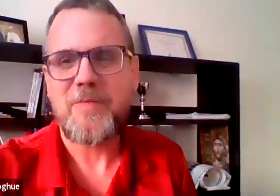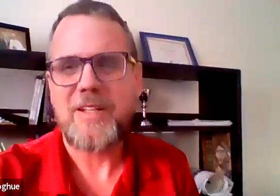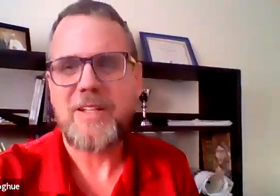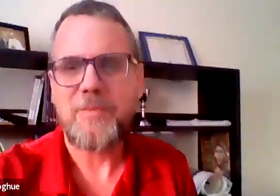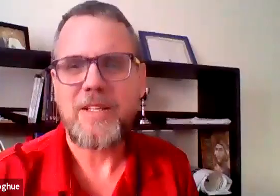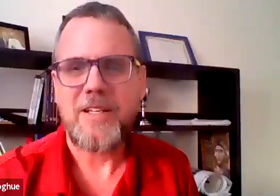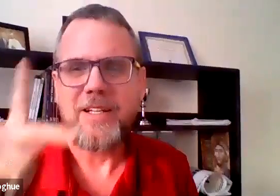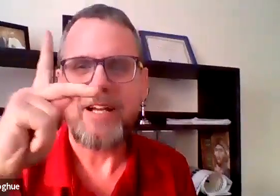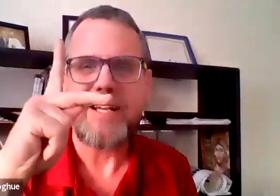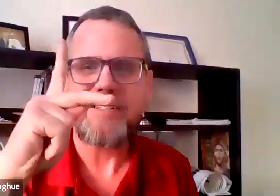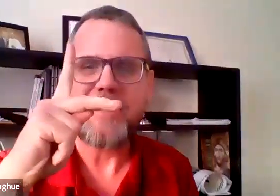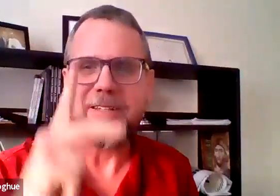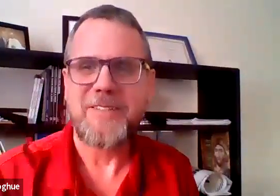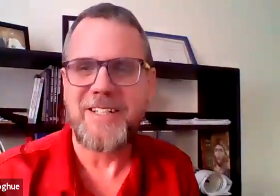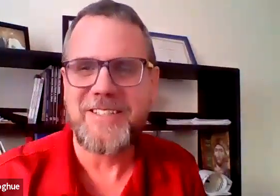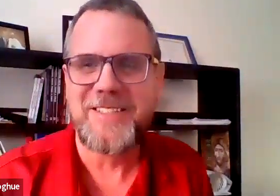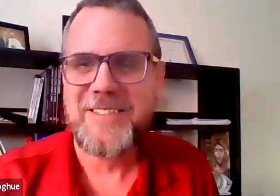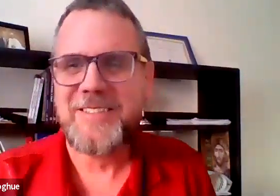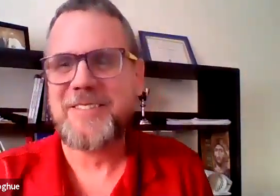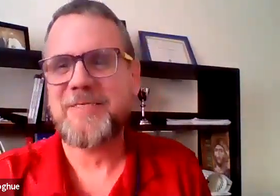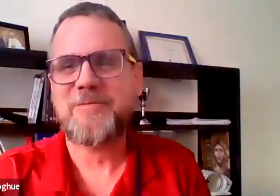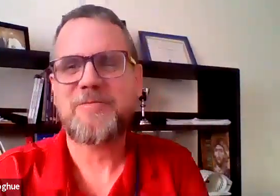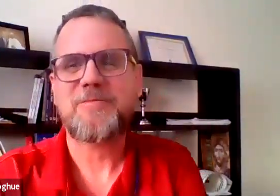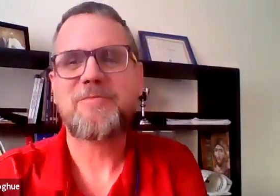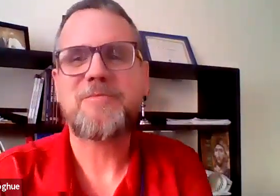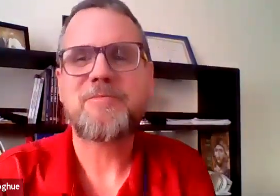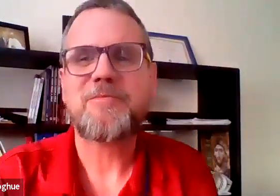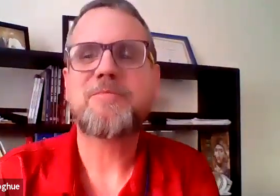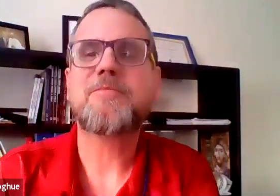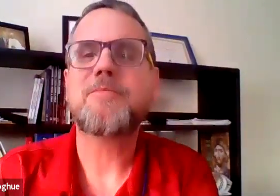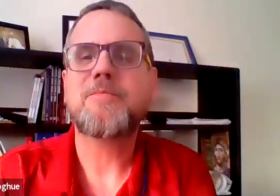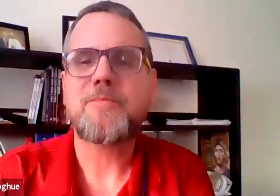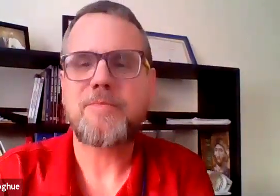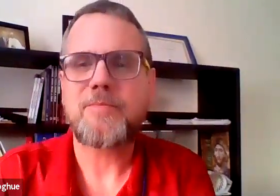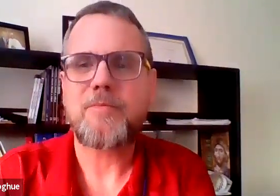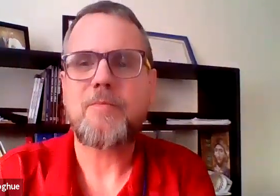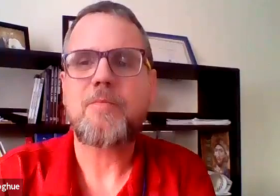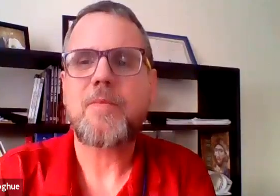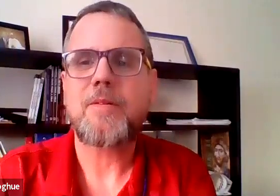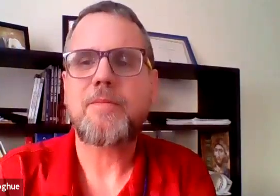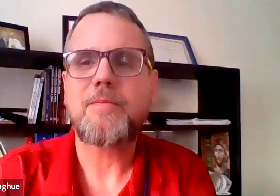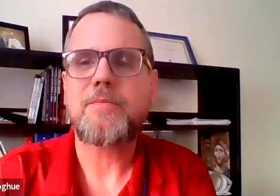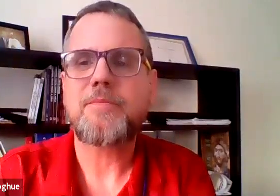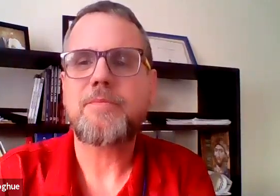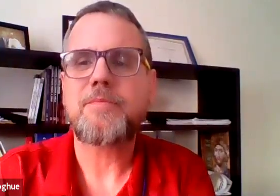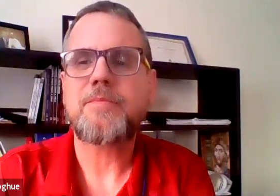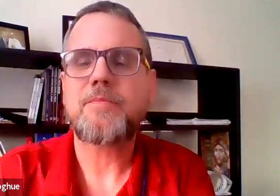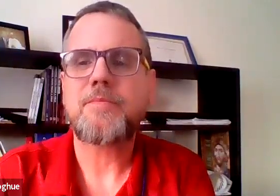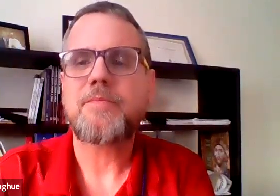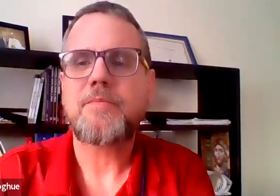no, that's not going to happen. I got the K. Okay, so K and P, a lot of people confuse the